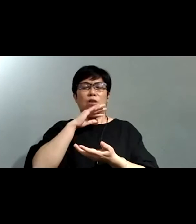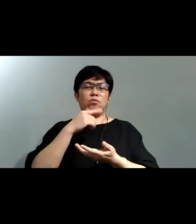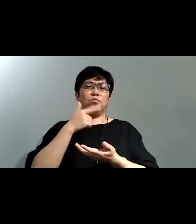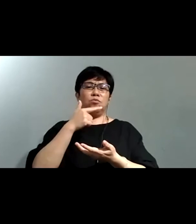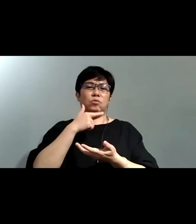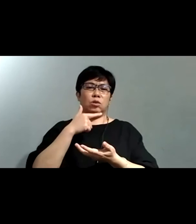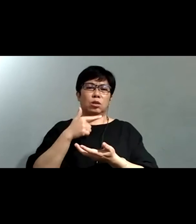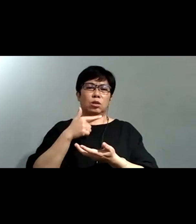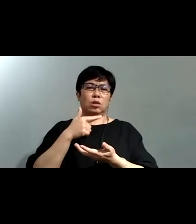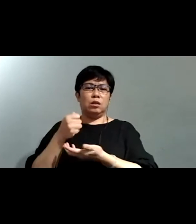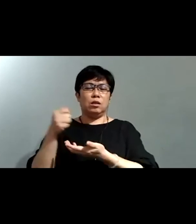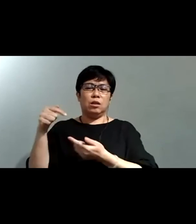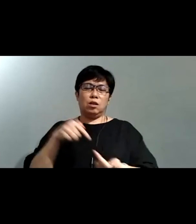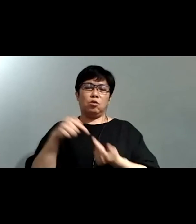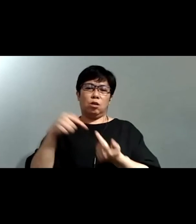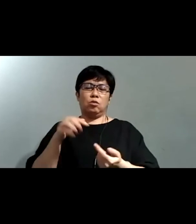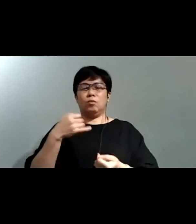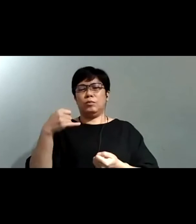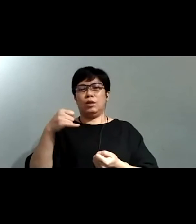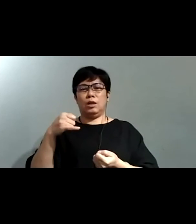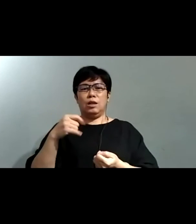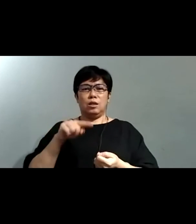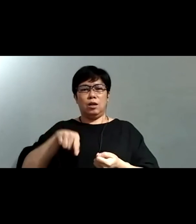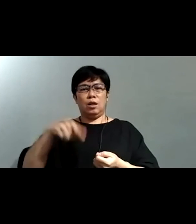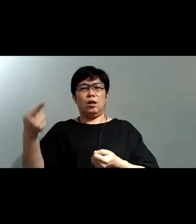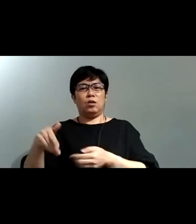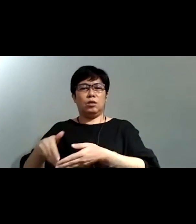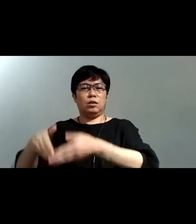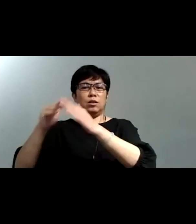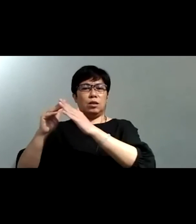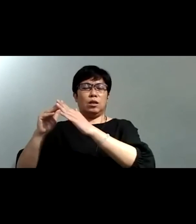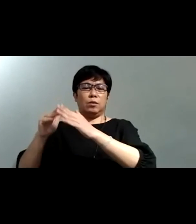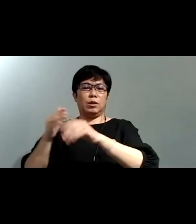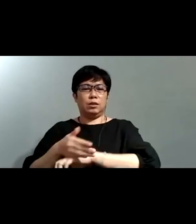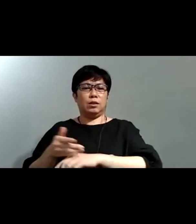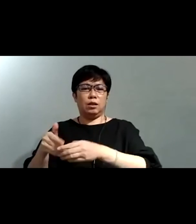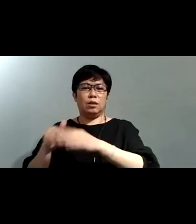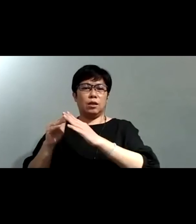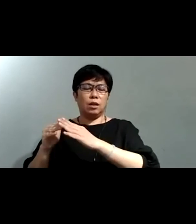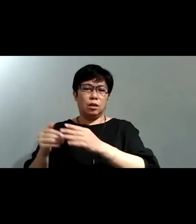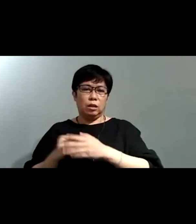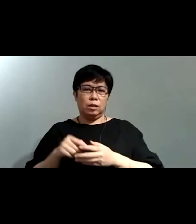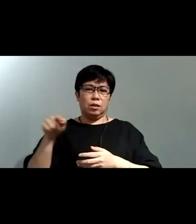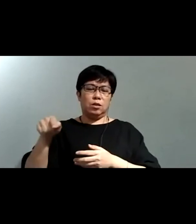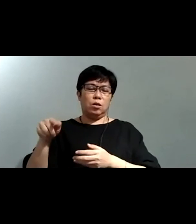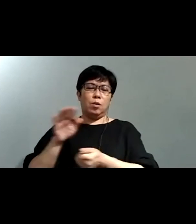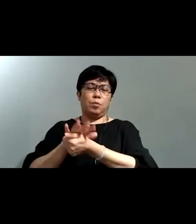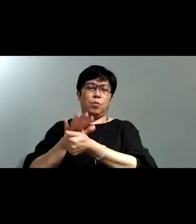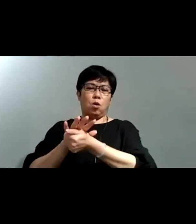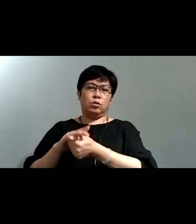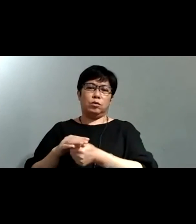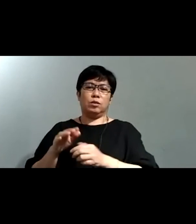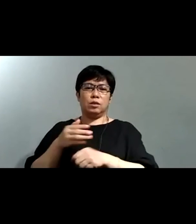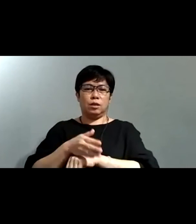enterprise. We hope that we are still doing the right job for the society. And most importantly,